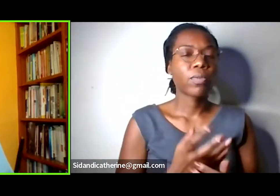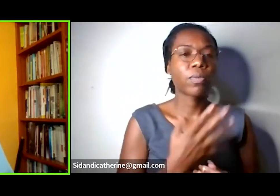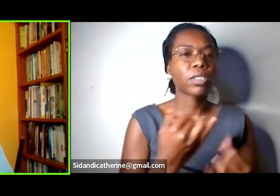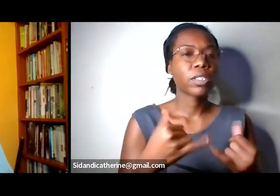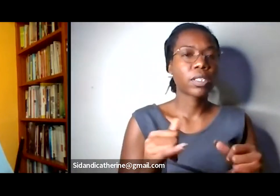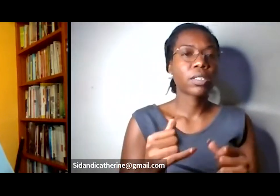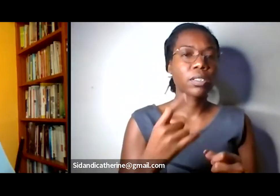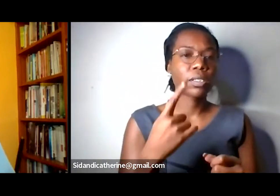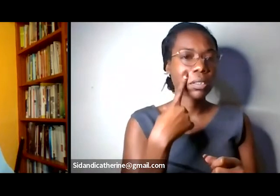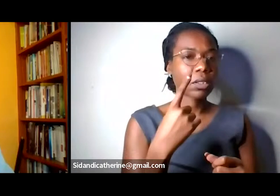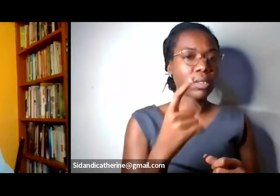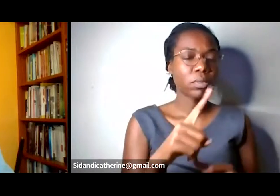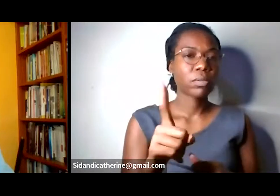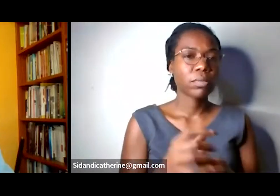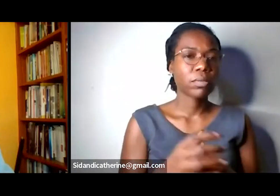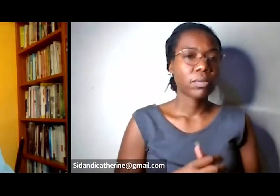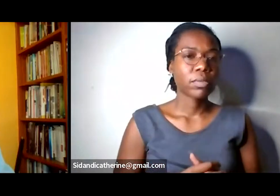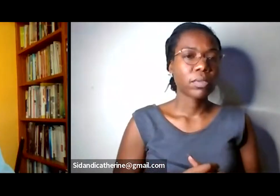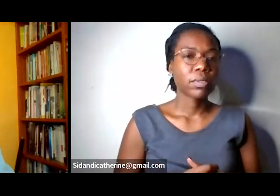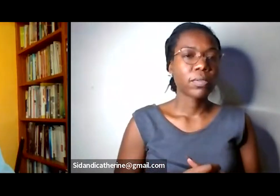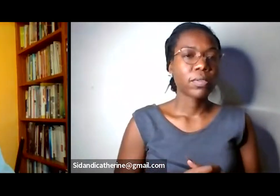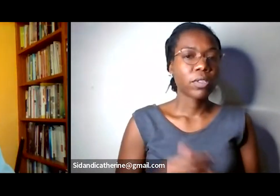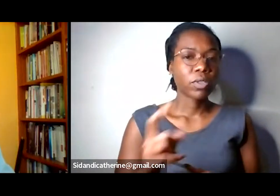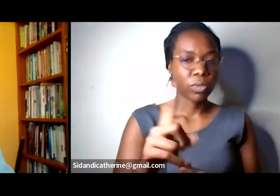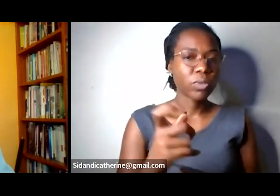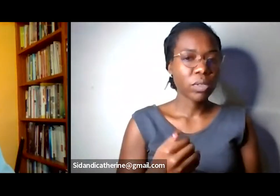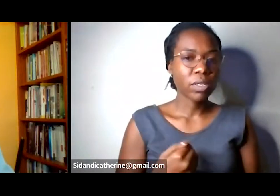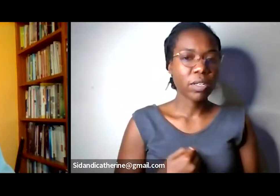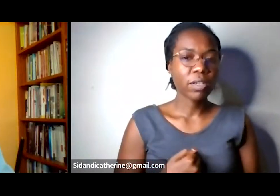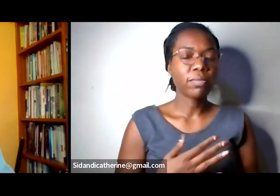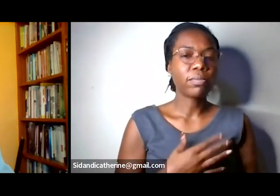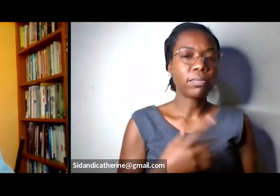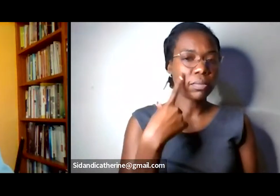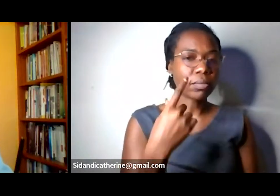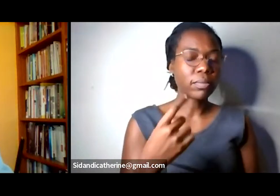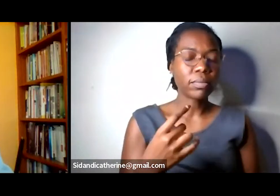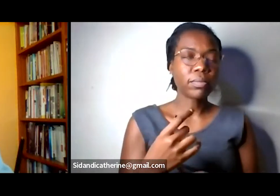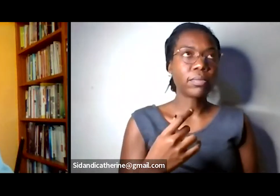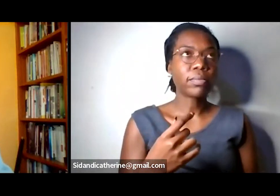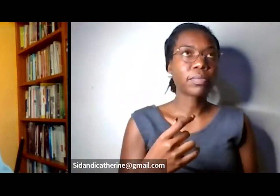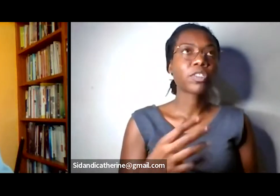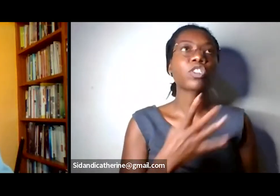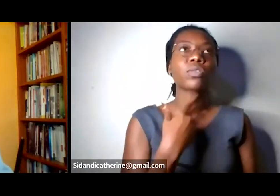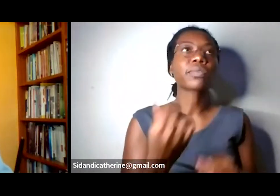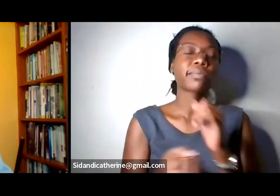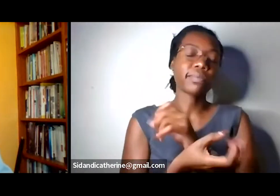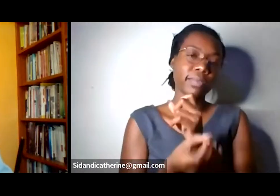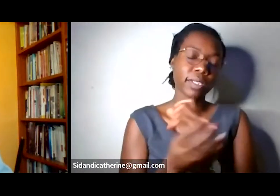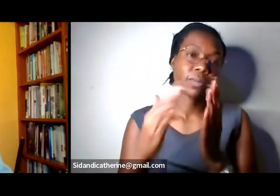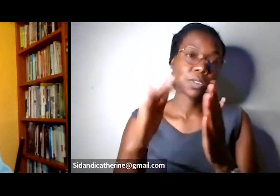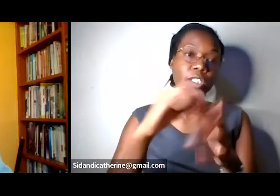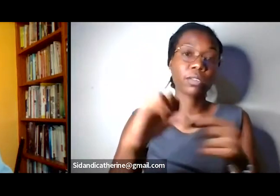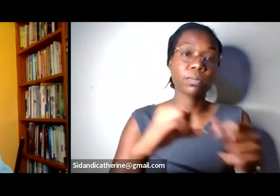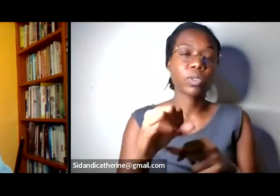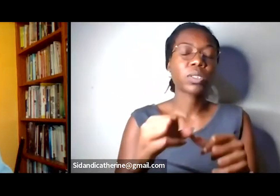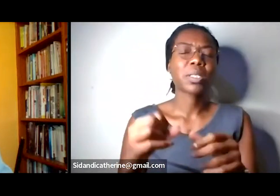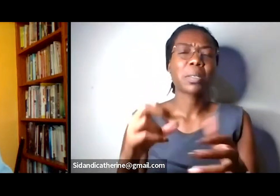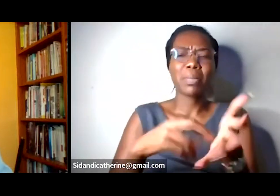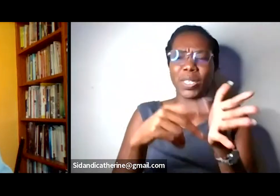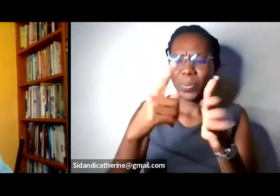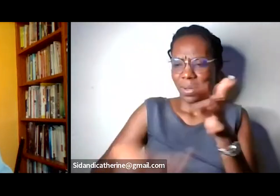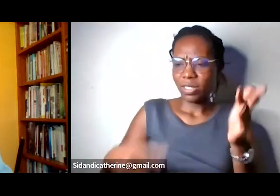Okay, excellent. So if you're a small business owner and you're strapped for cash, so you're right that